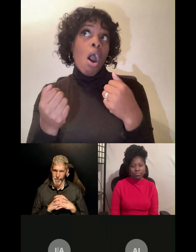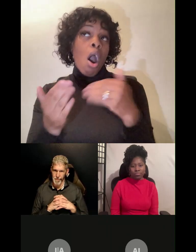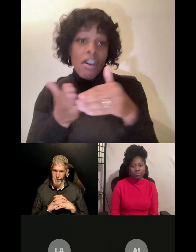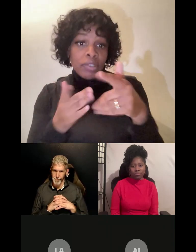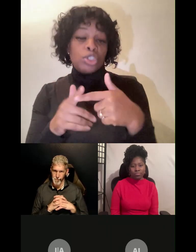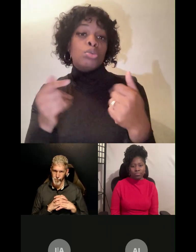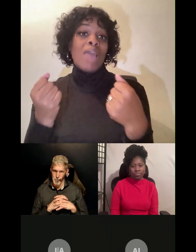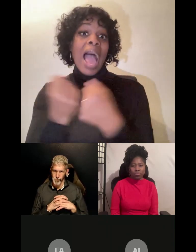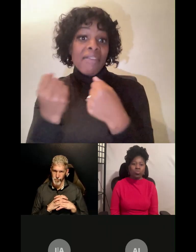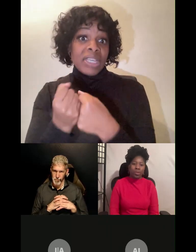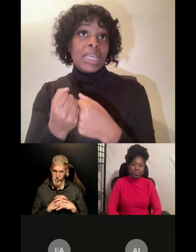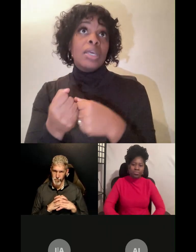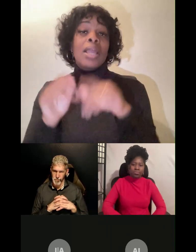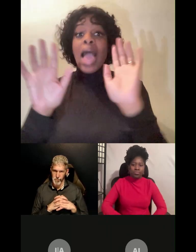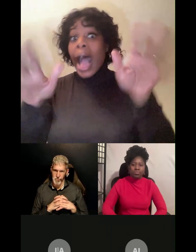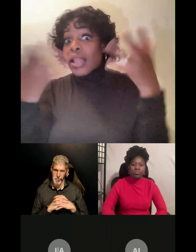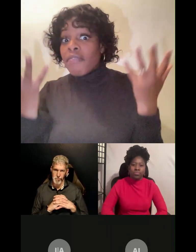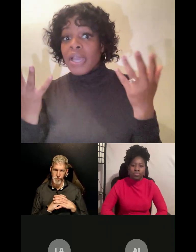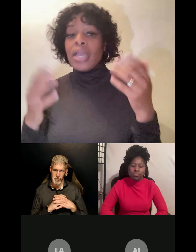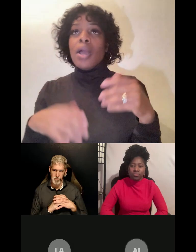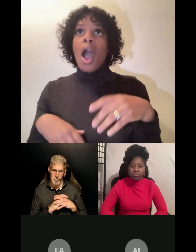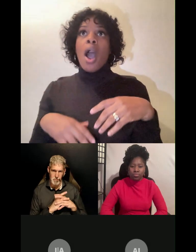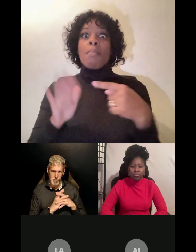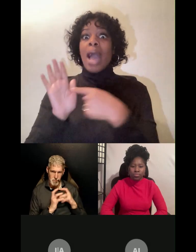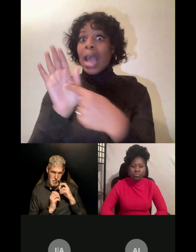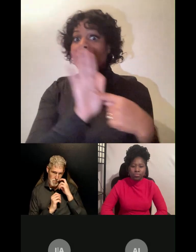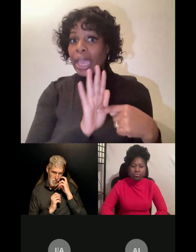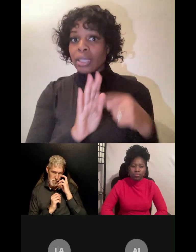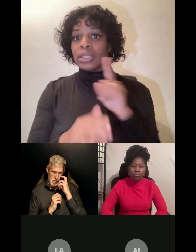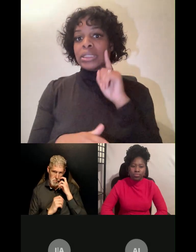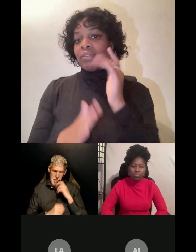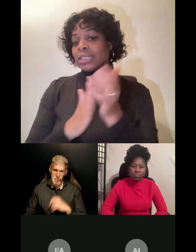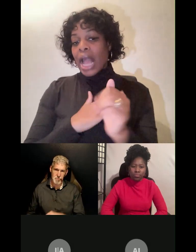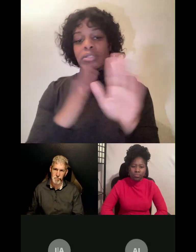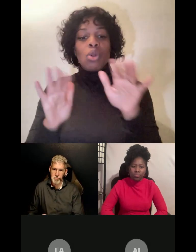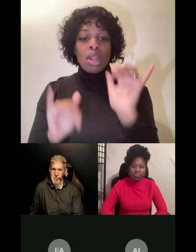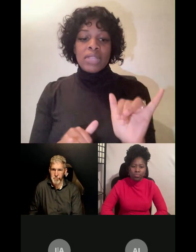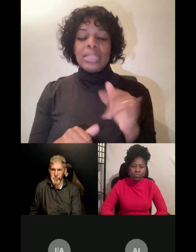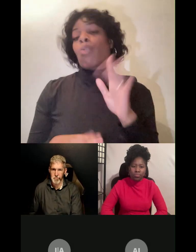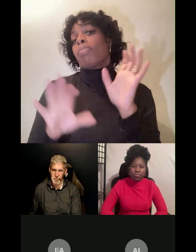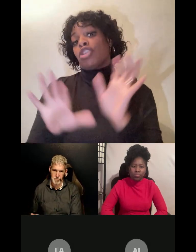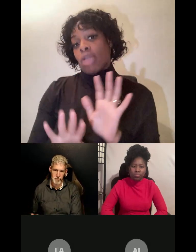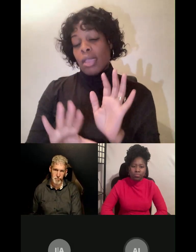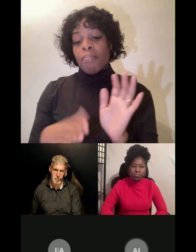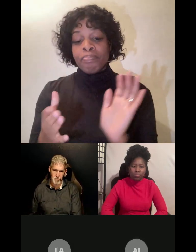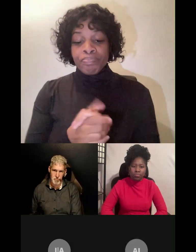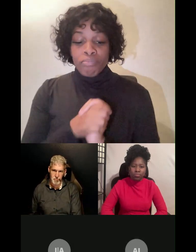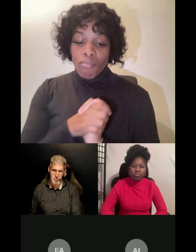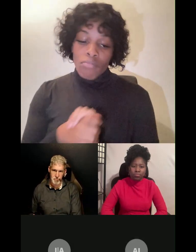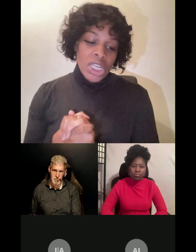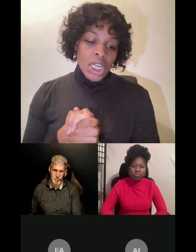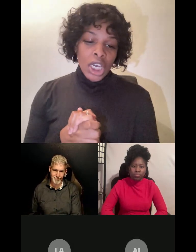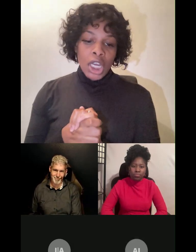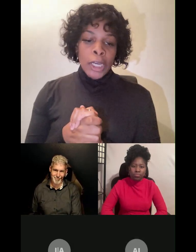more often to advocate, elevate, highlight the deaf times, all of that, that would be great.